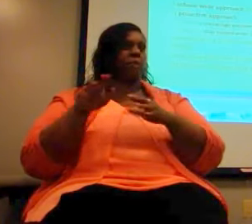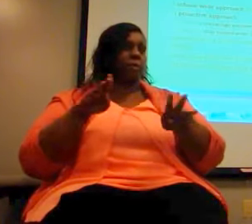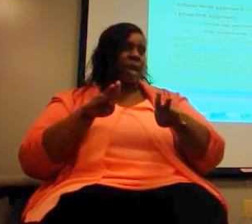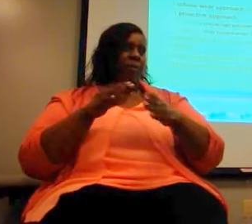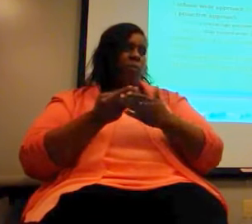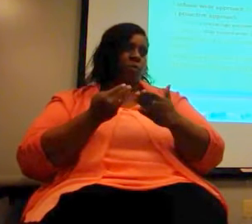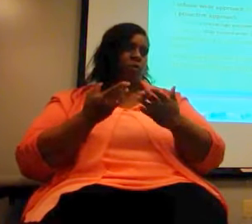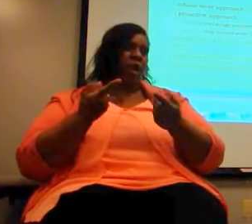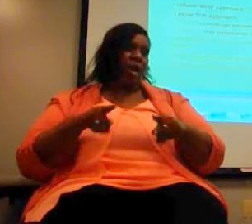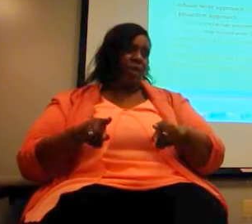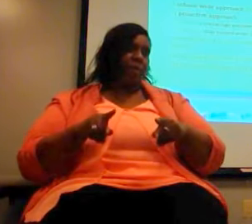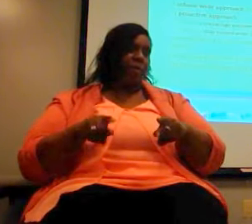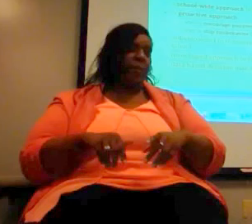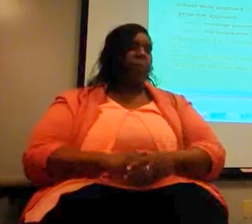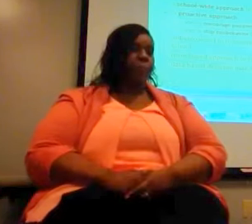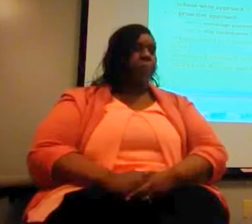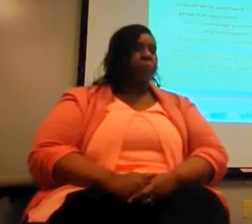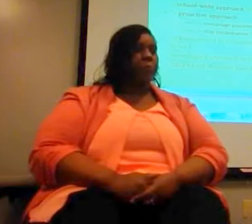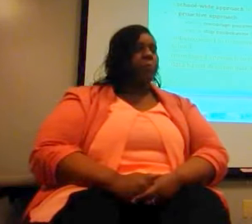each school. So while